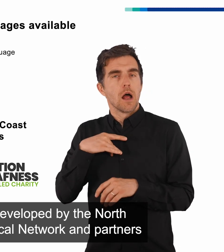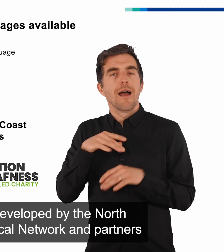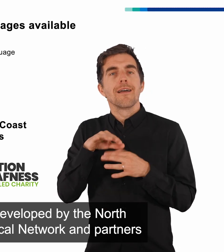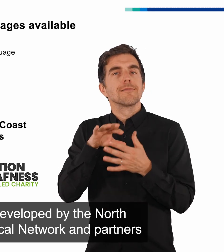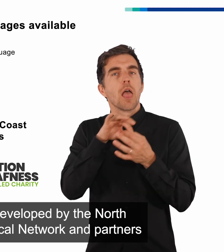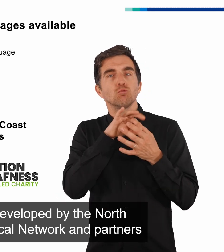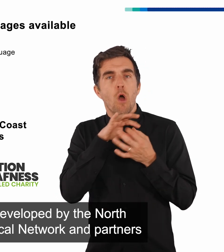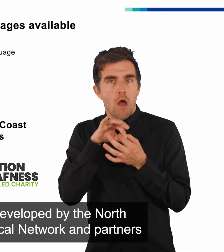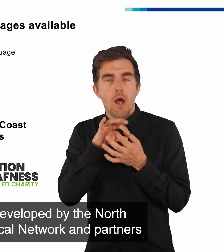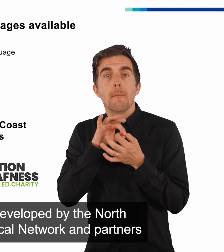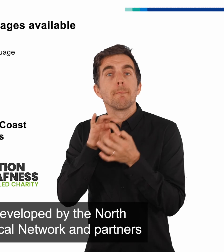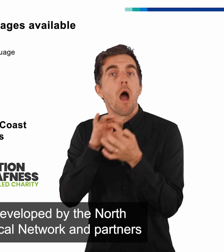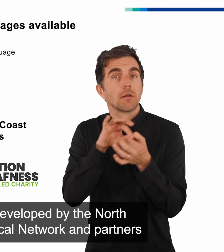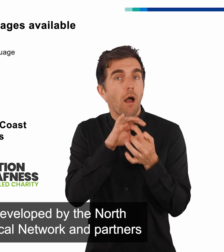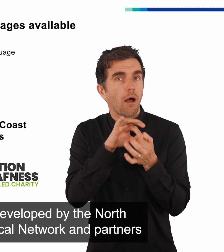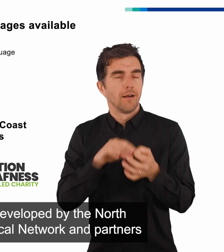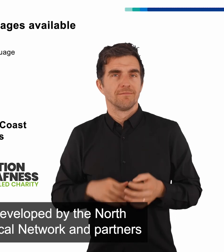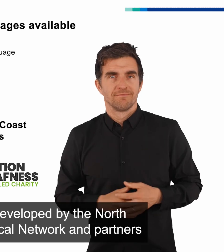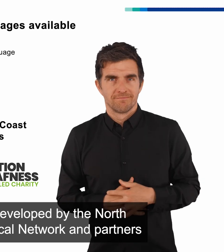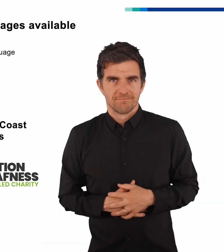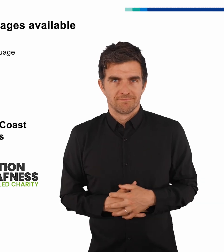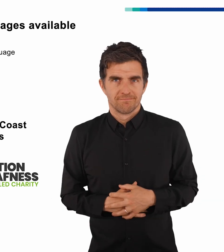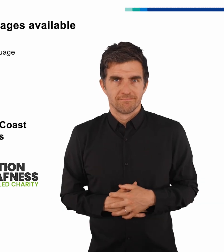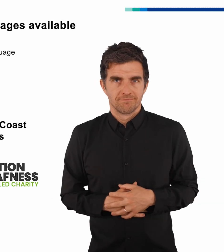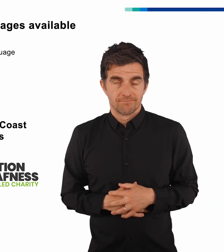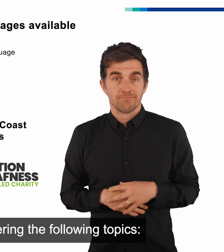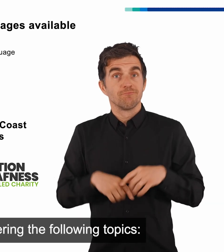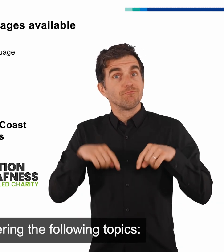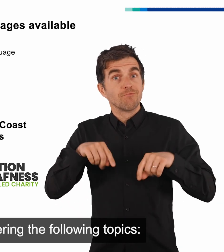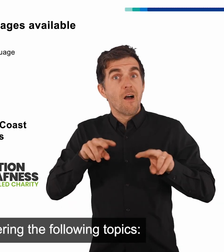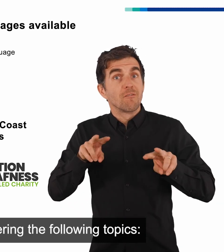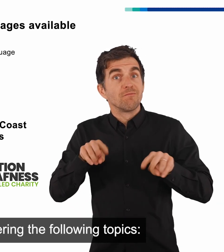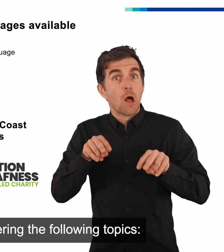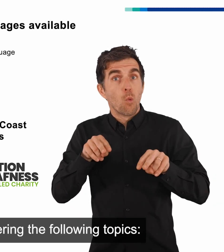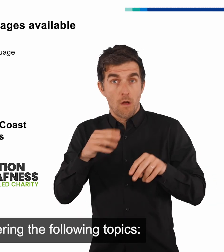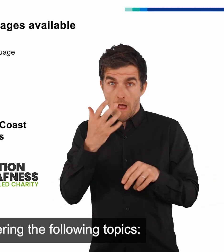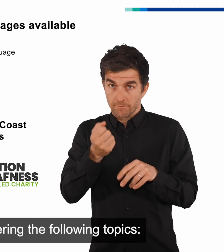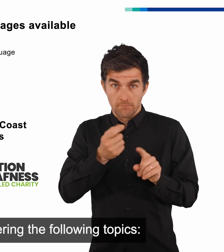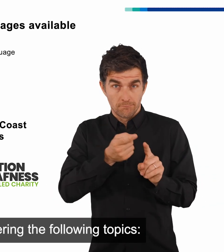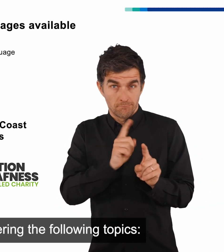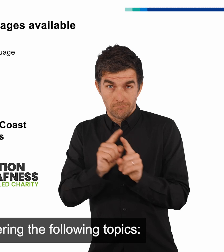Videos are available covering the following topics: adult basic life support,